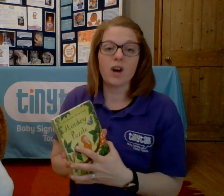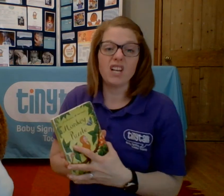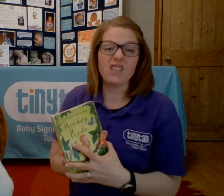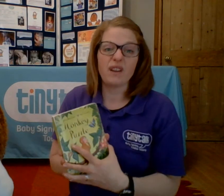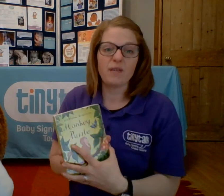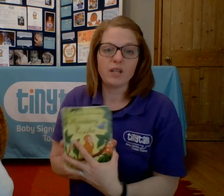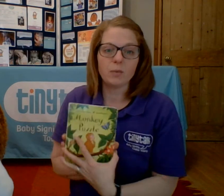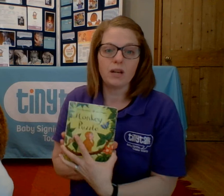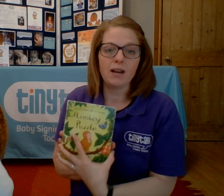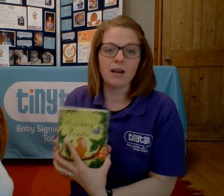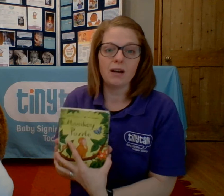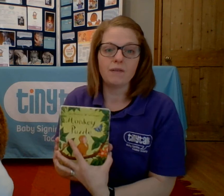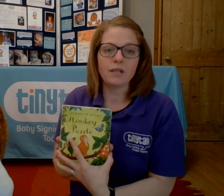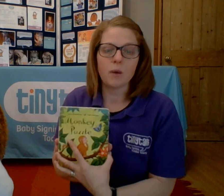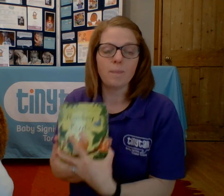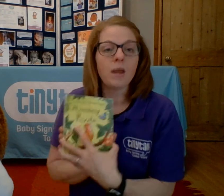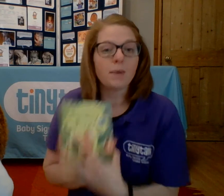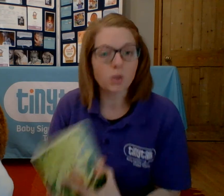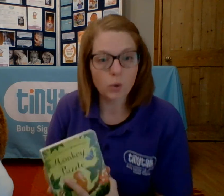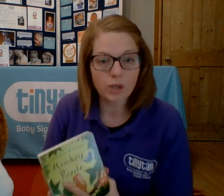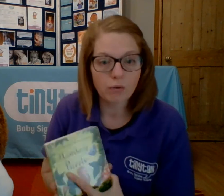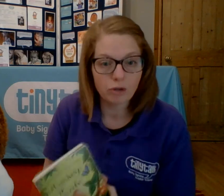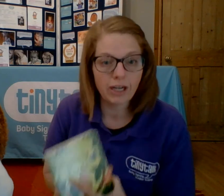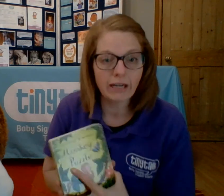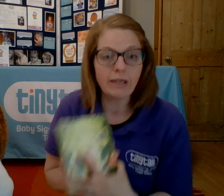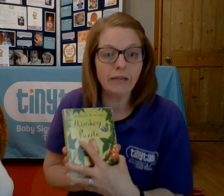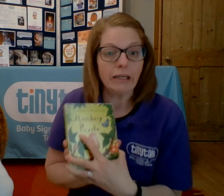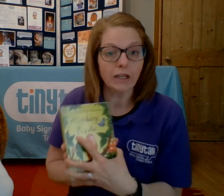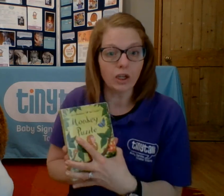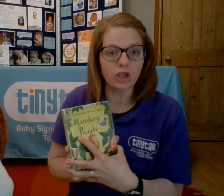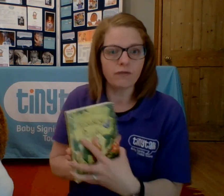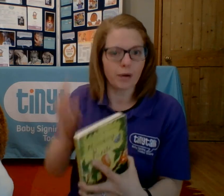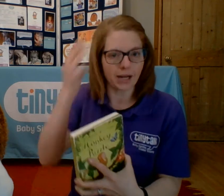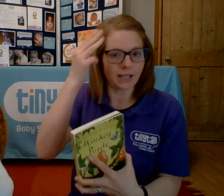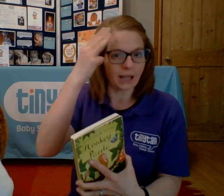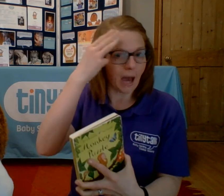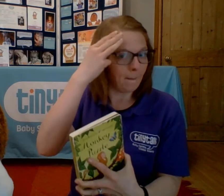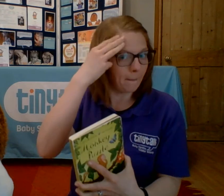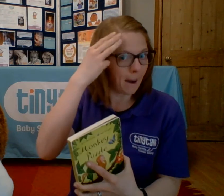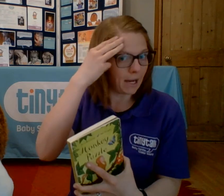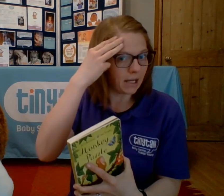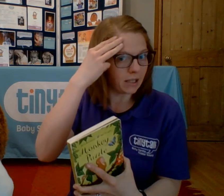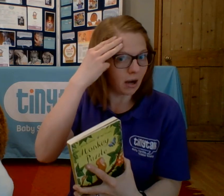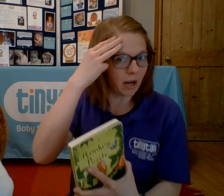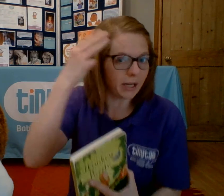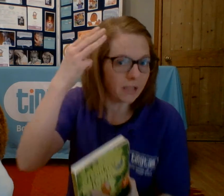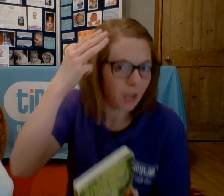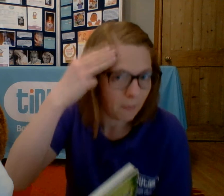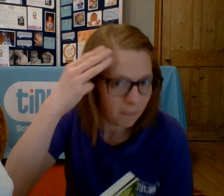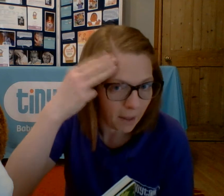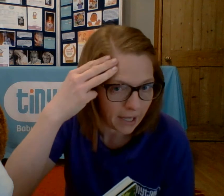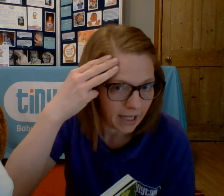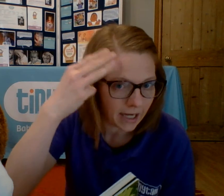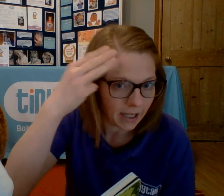Isla's favourites. We love this one. But it's also really, really, really good for practising that mummy sign. So, mummy, get your